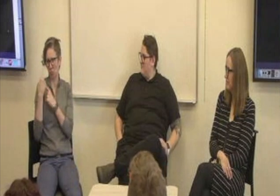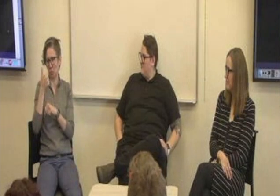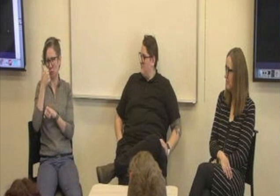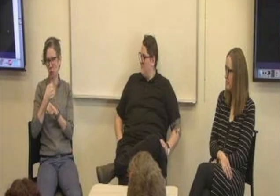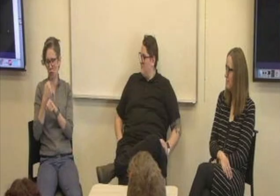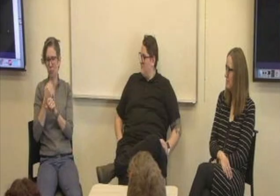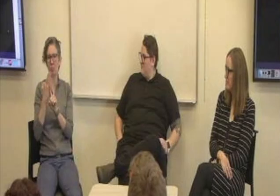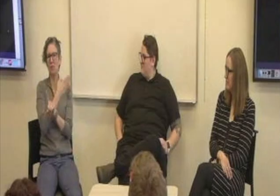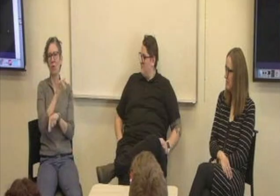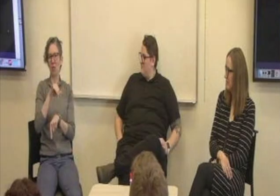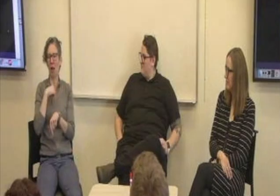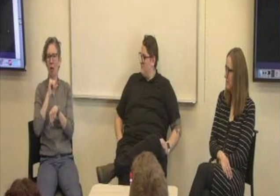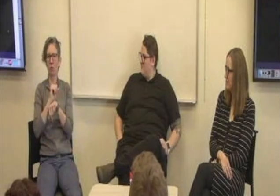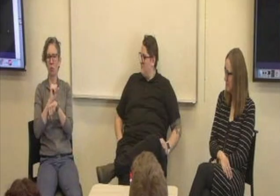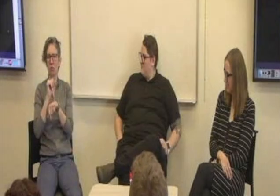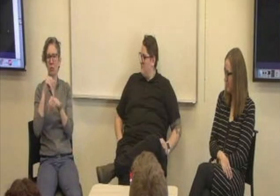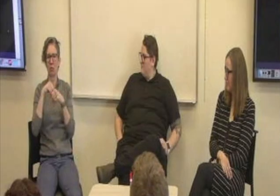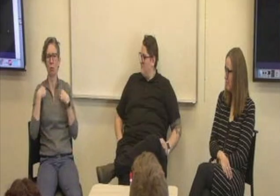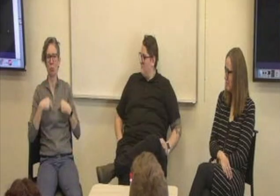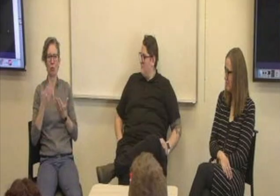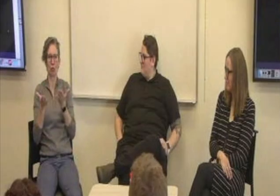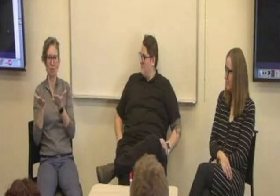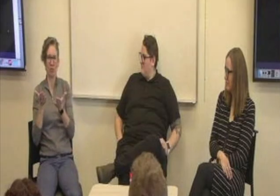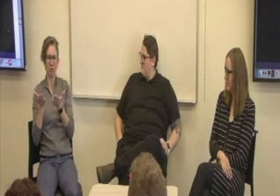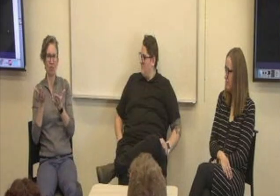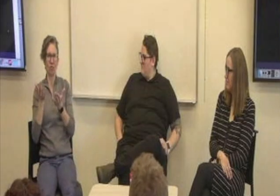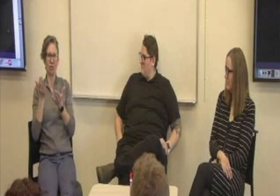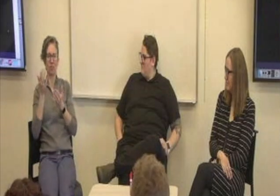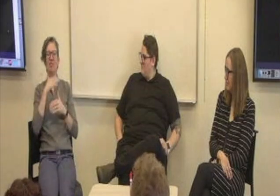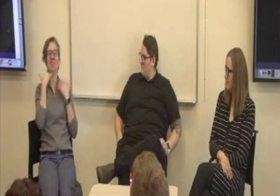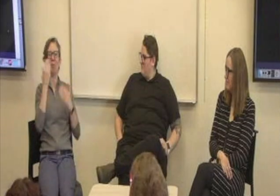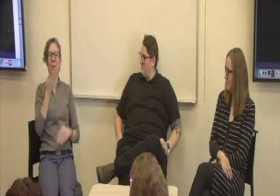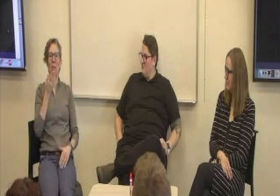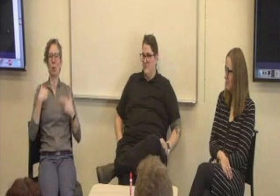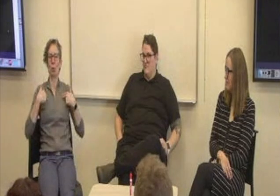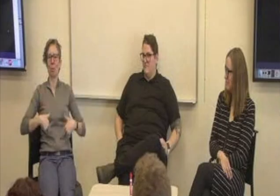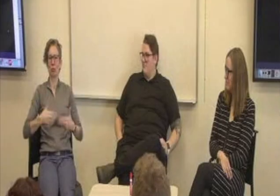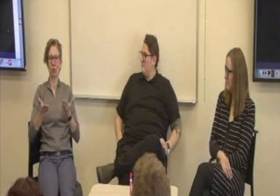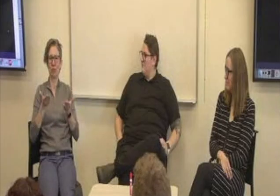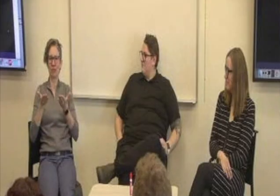And I've been doing interpreting work for about 10 years, but before that, I was working